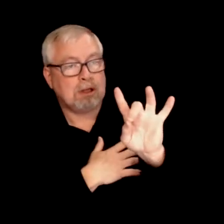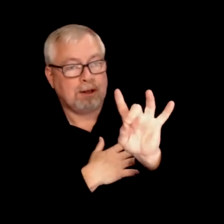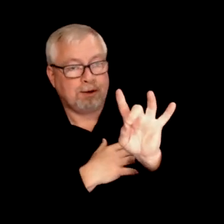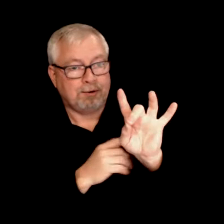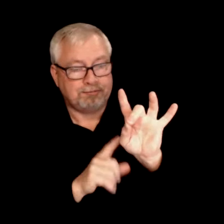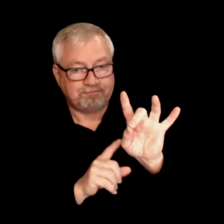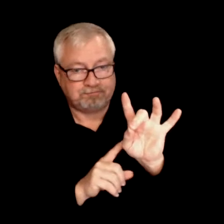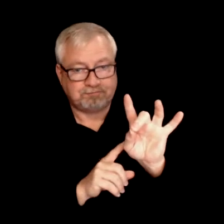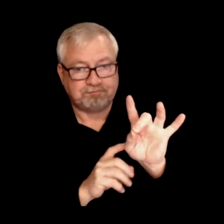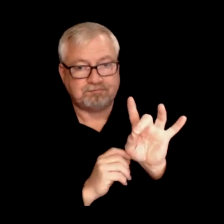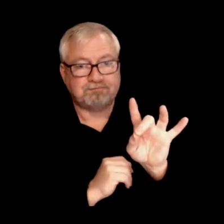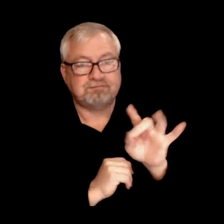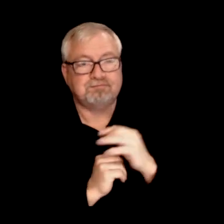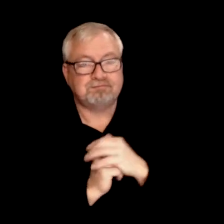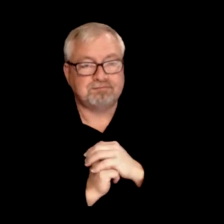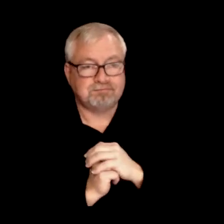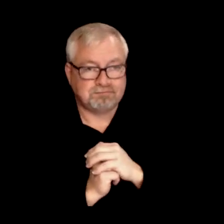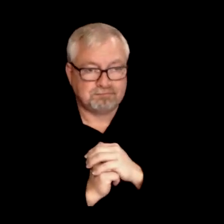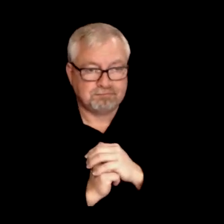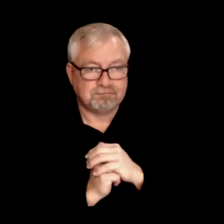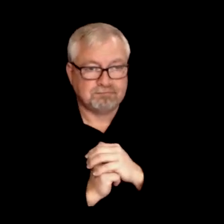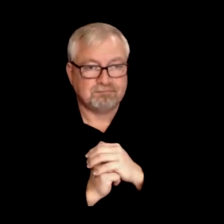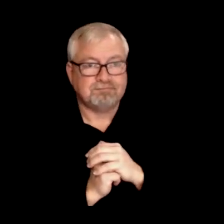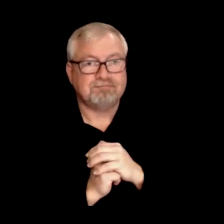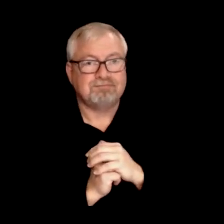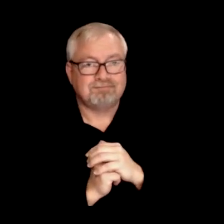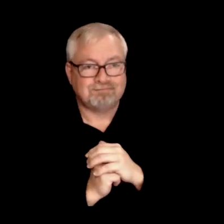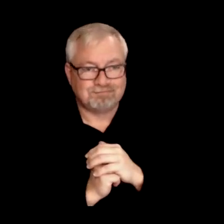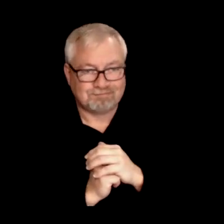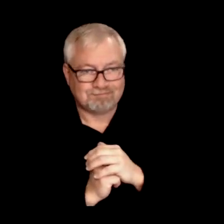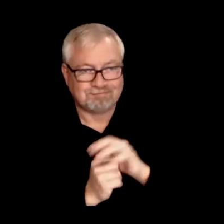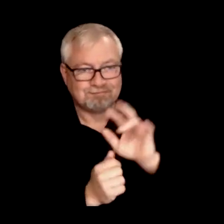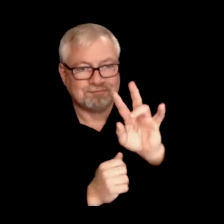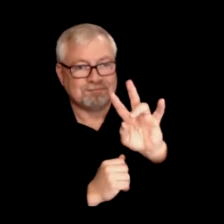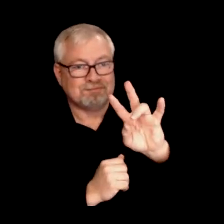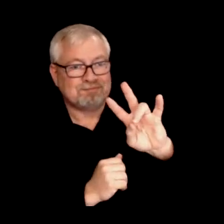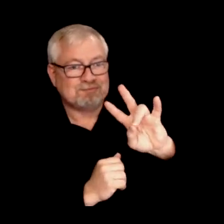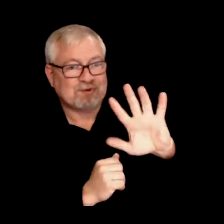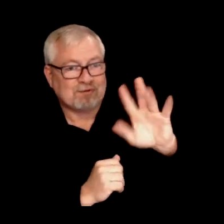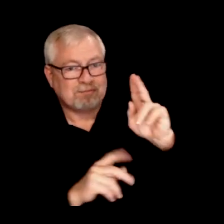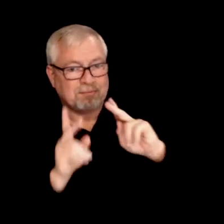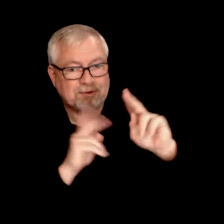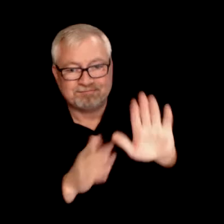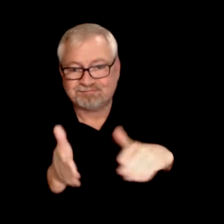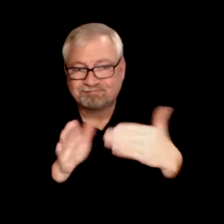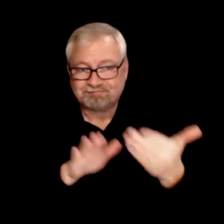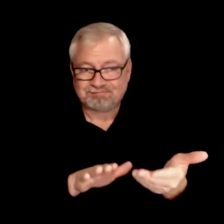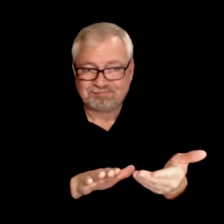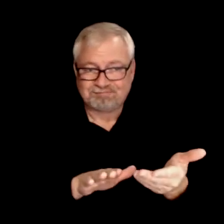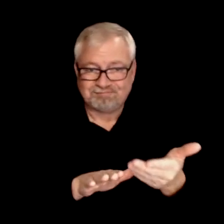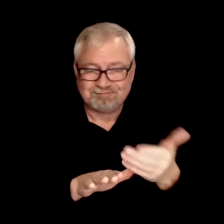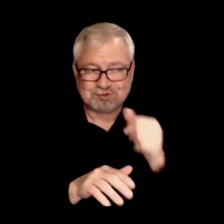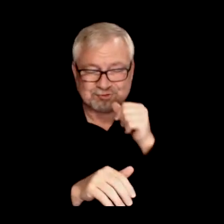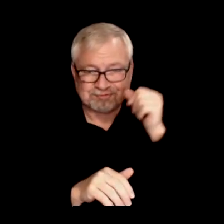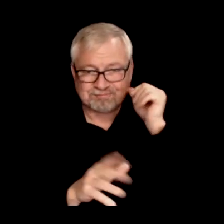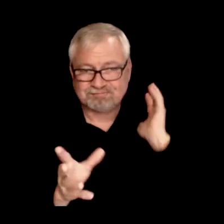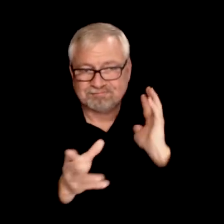we had another 75 COVID-19 deaths reported to us yesterday, for a new total of